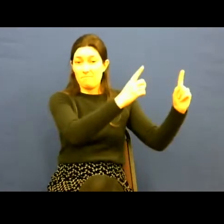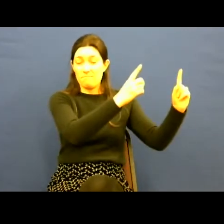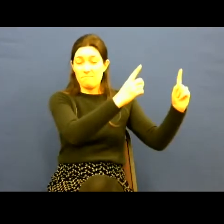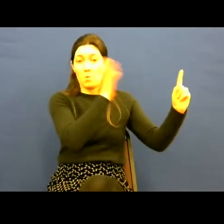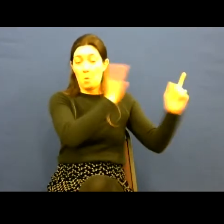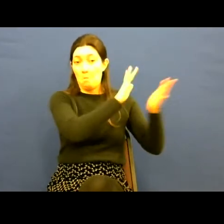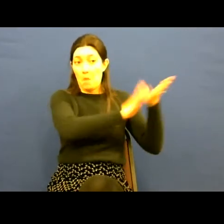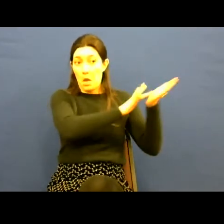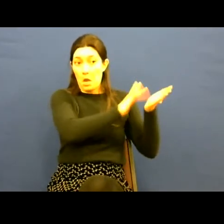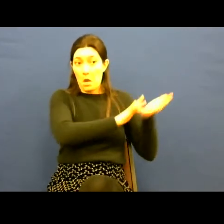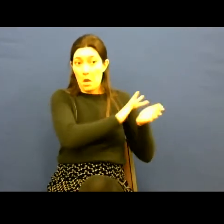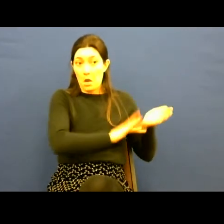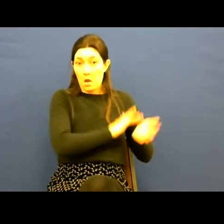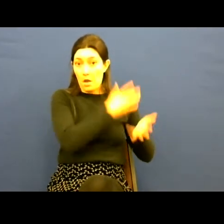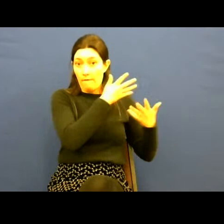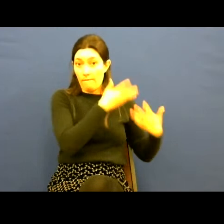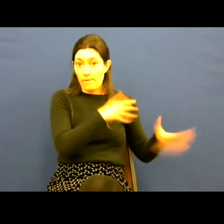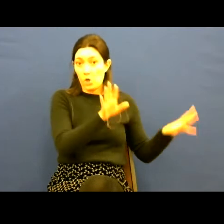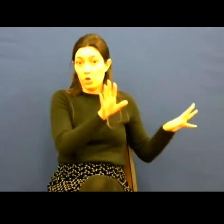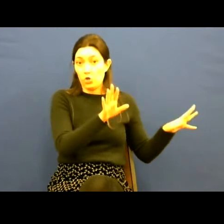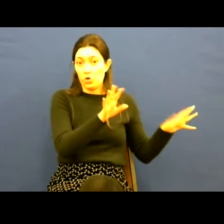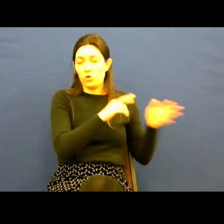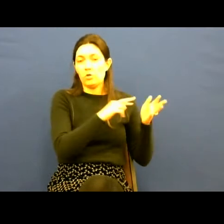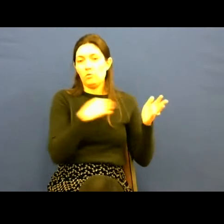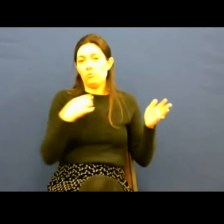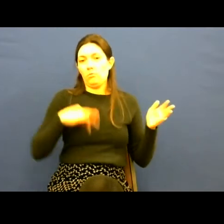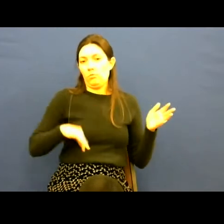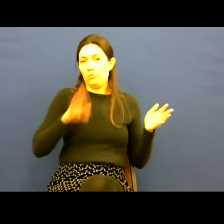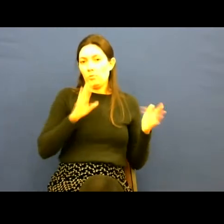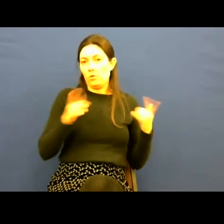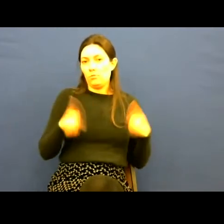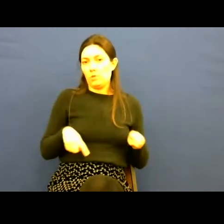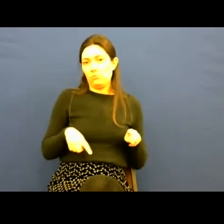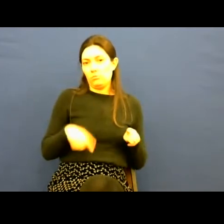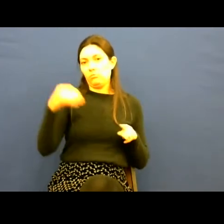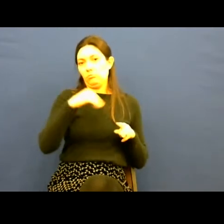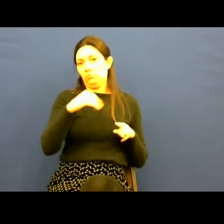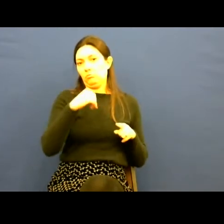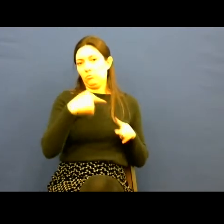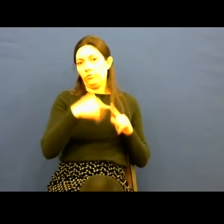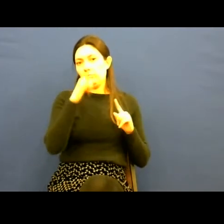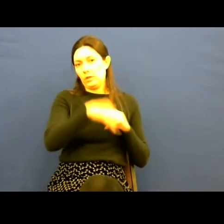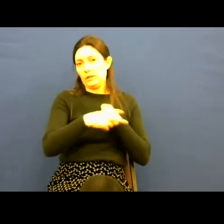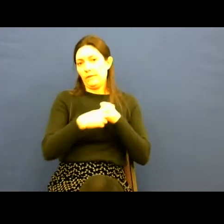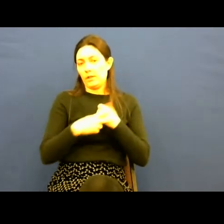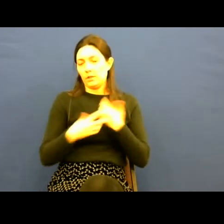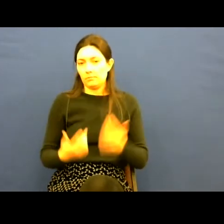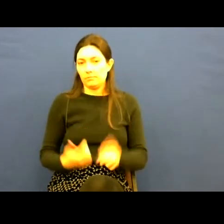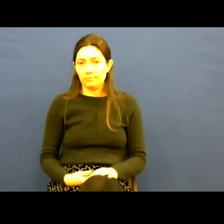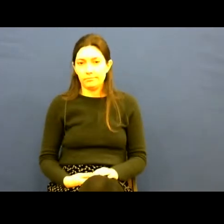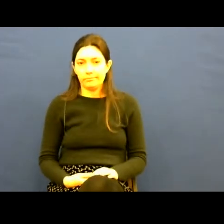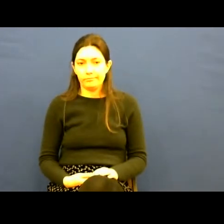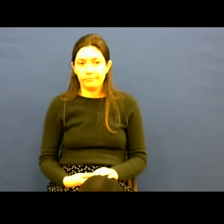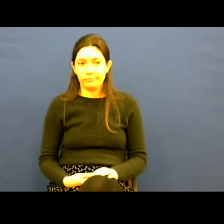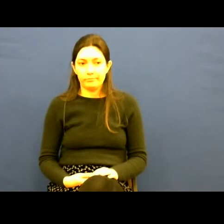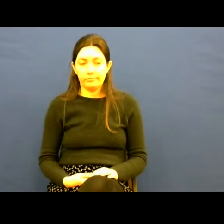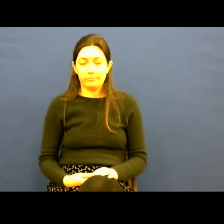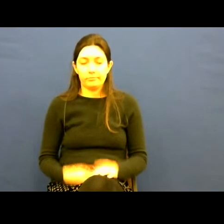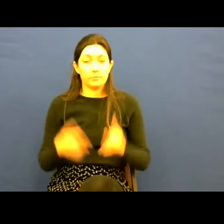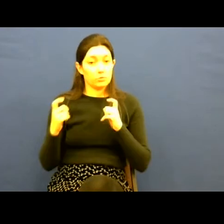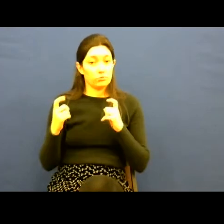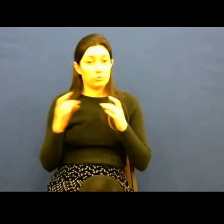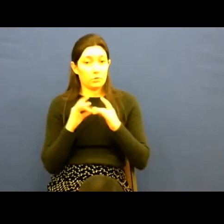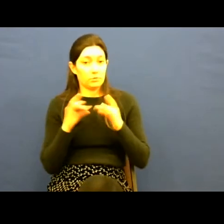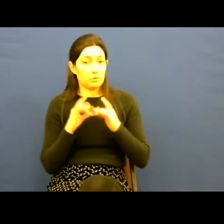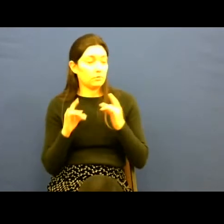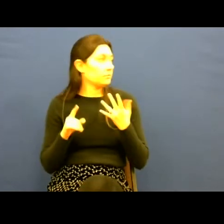we'll be able to pocket those savings down the road. So questions, comments? Yeah, where